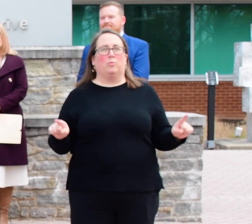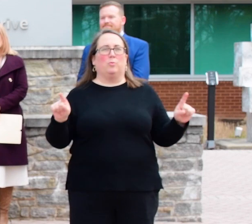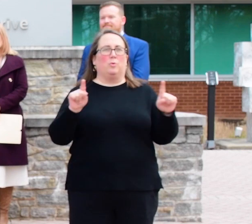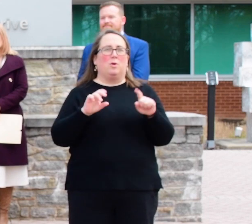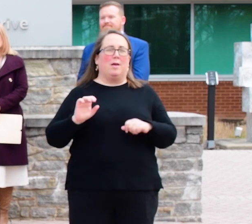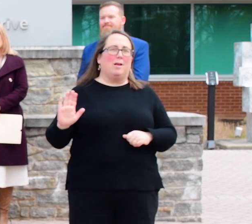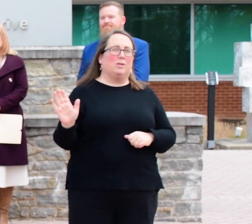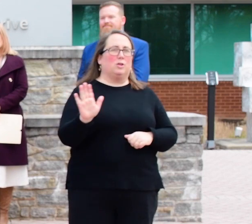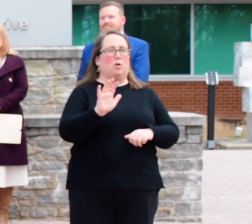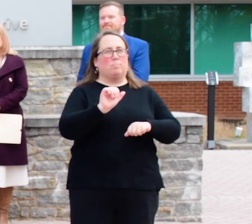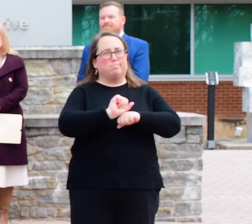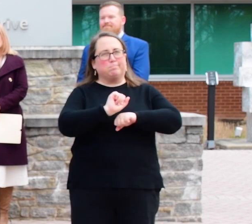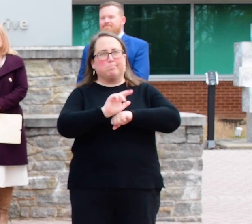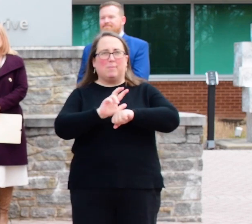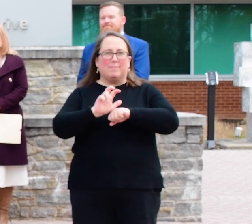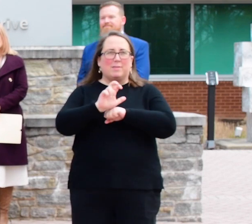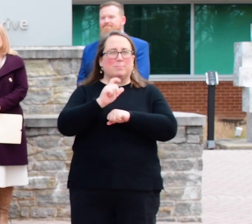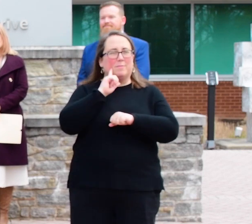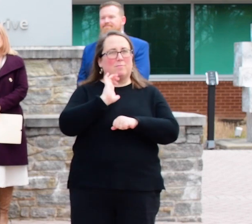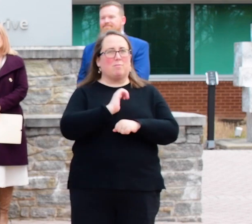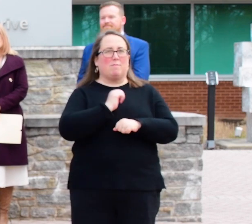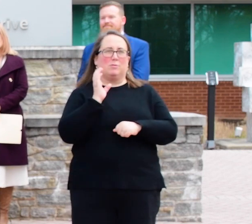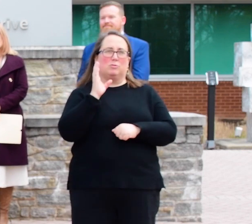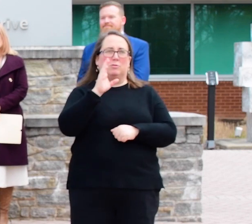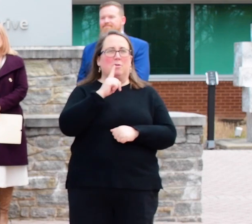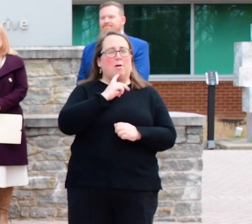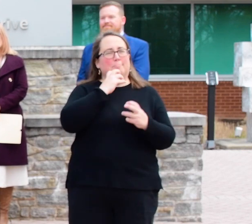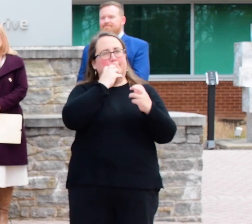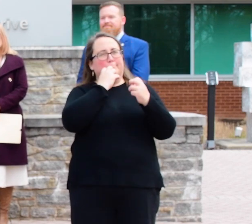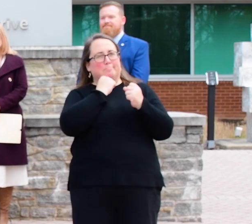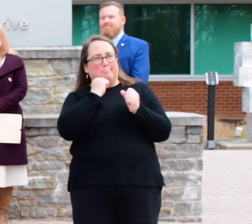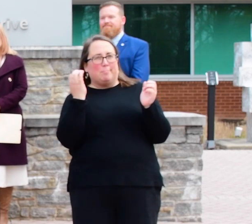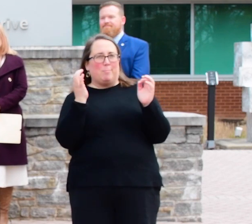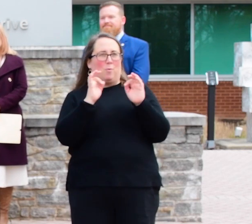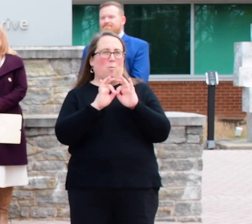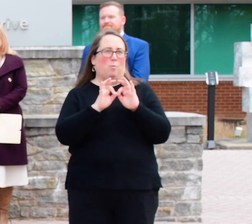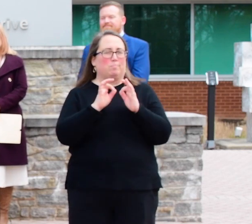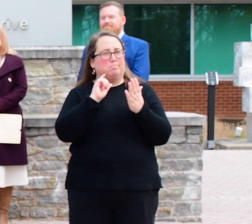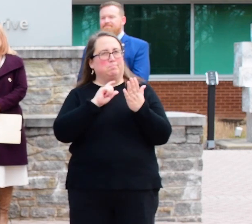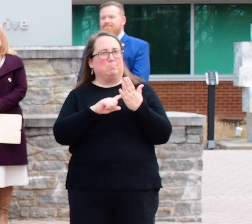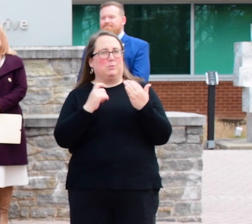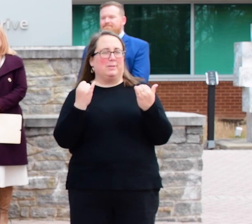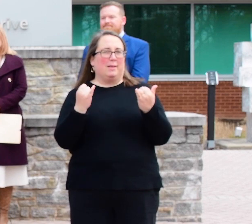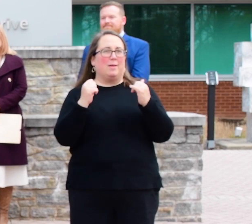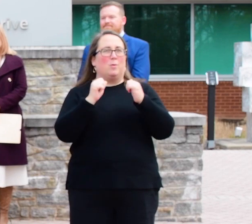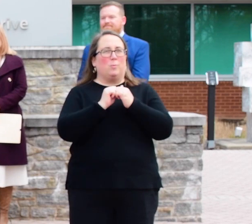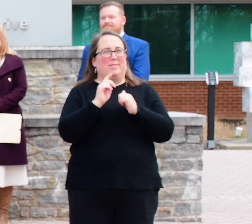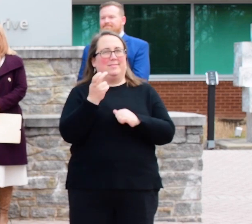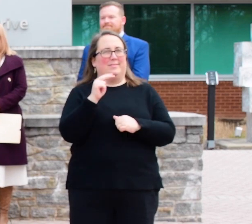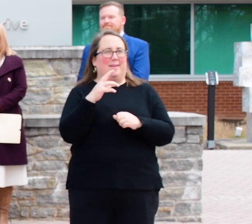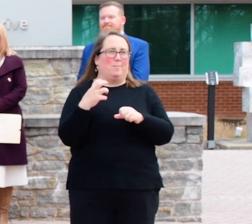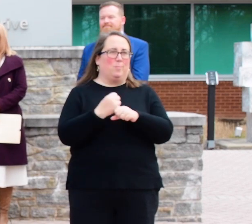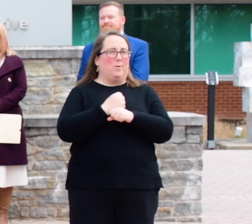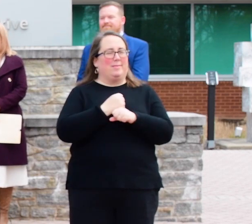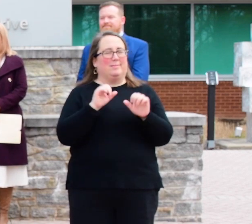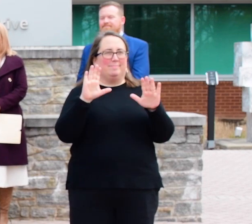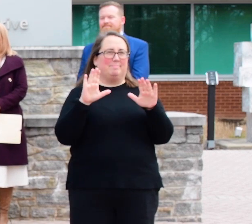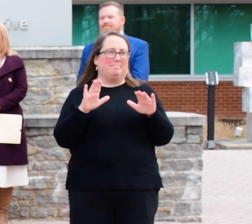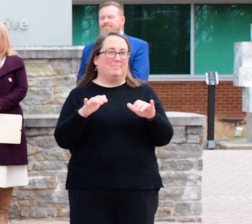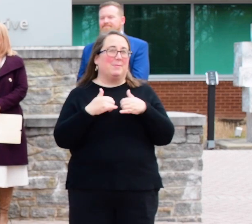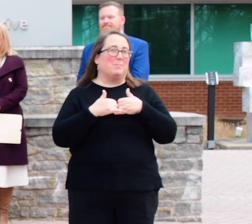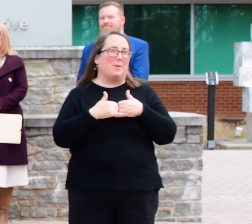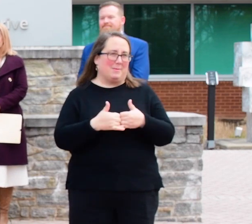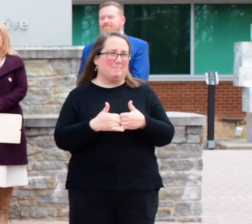and your investment in our future are exemplified today through having Dan win this